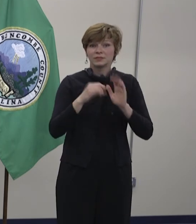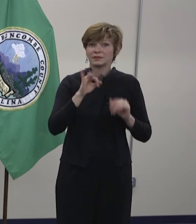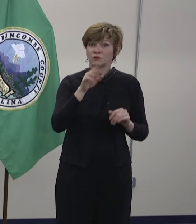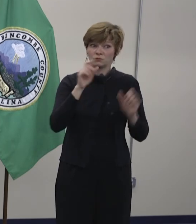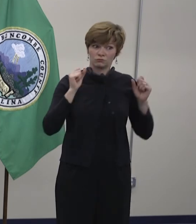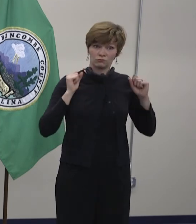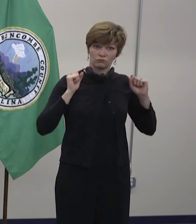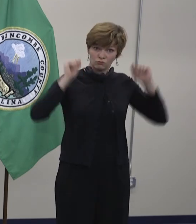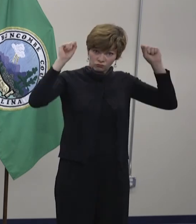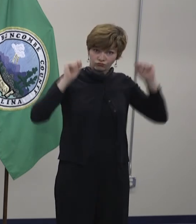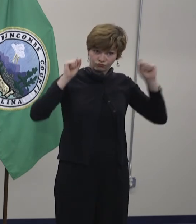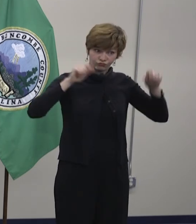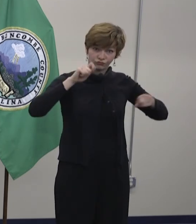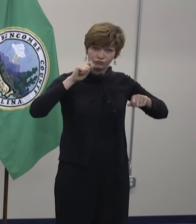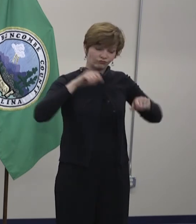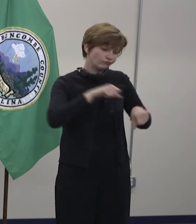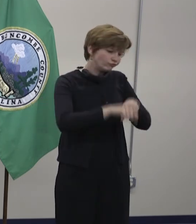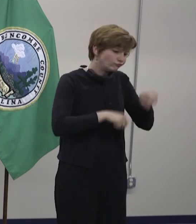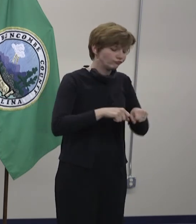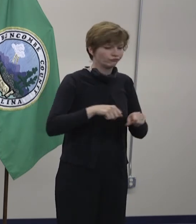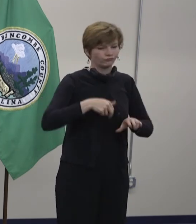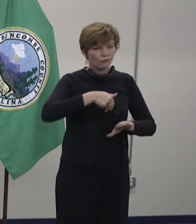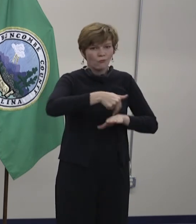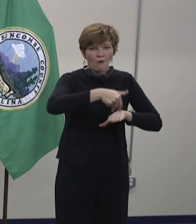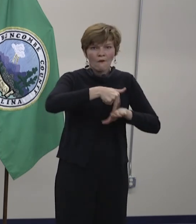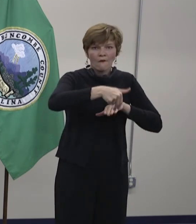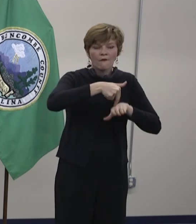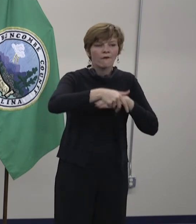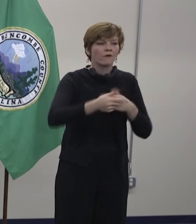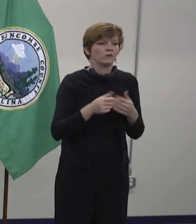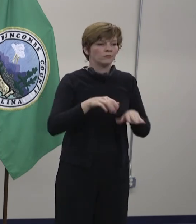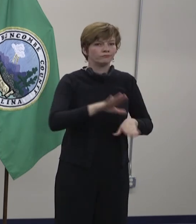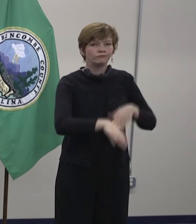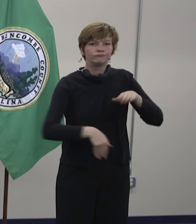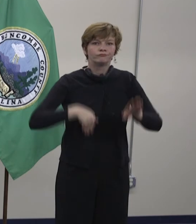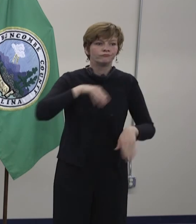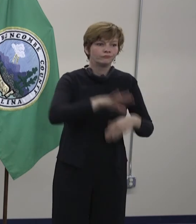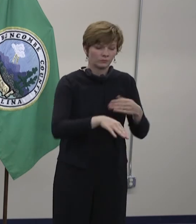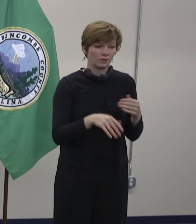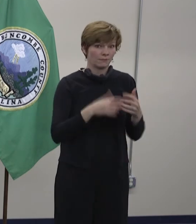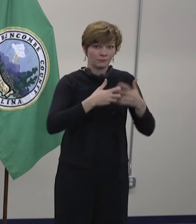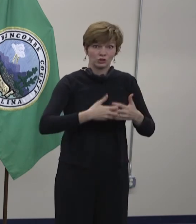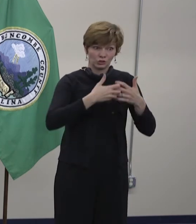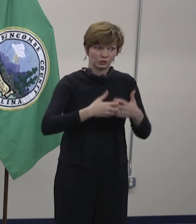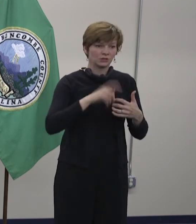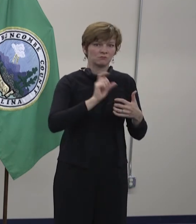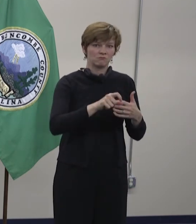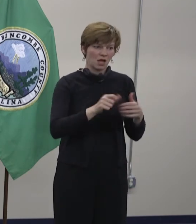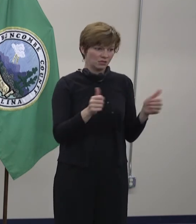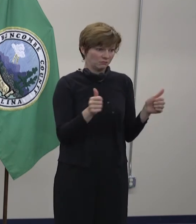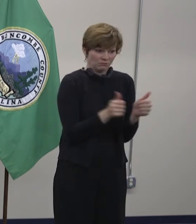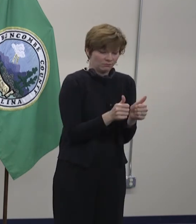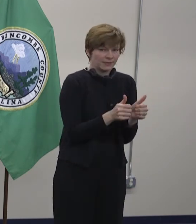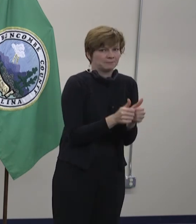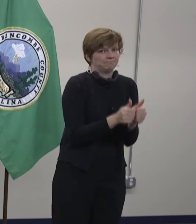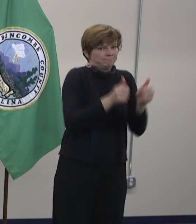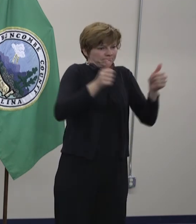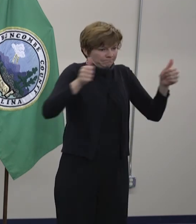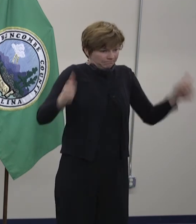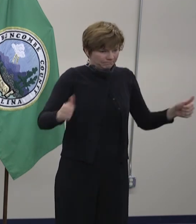machine, so that they will either need to spread those machines apart or restrict their use to maintain the required